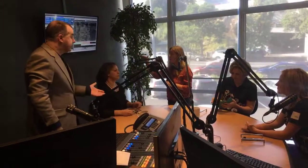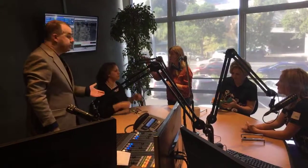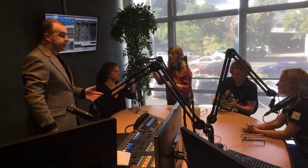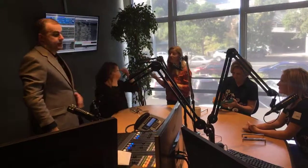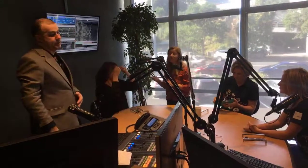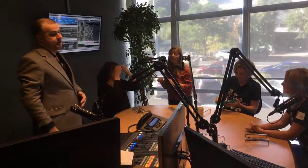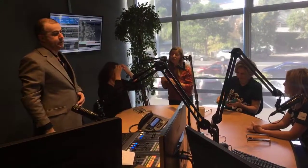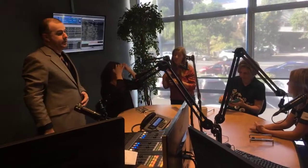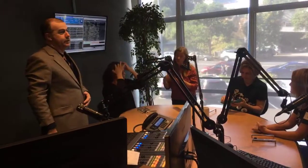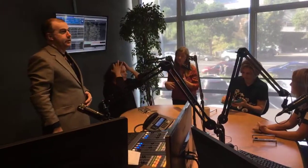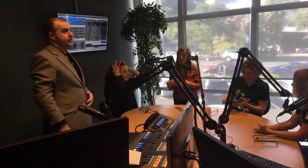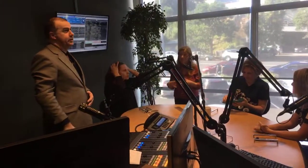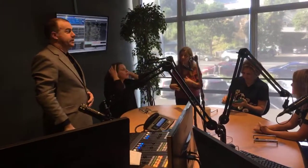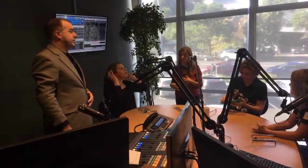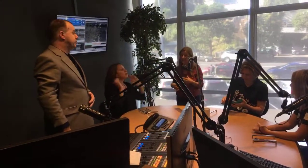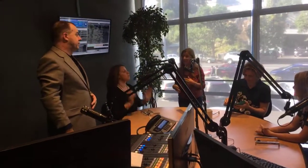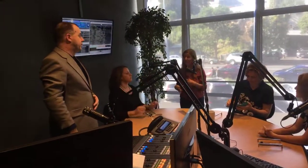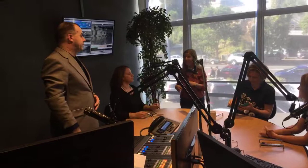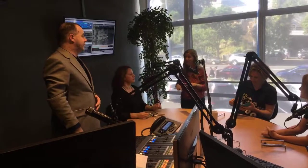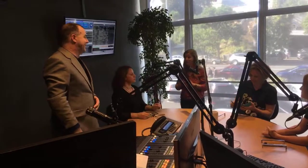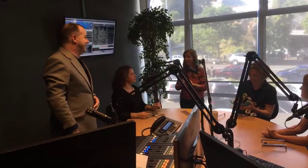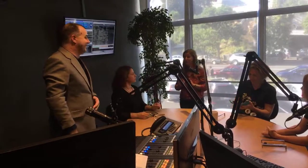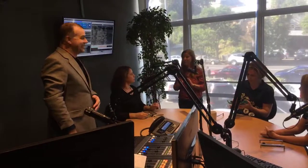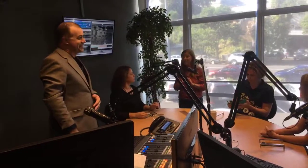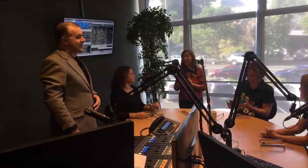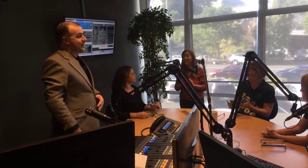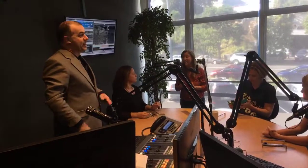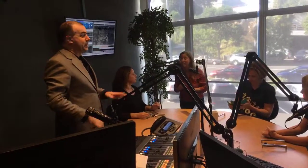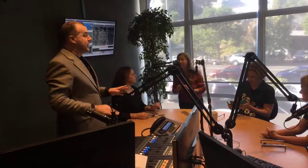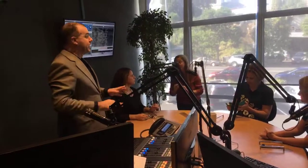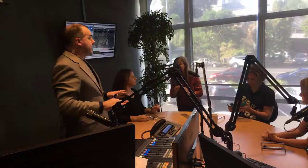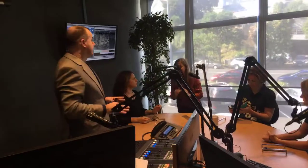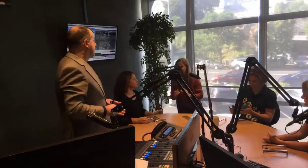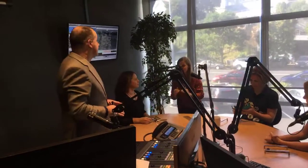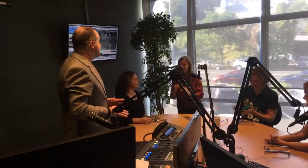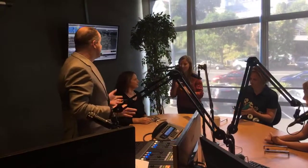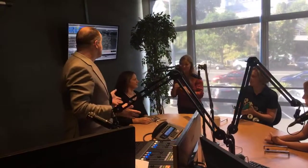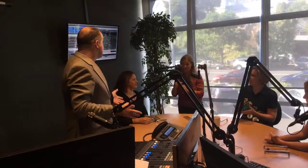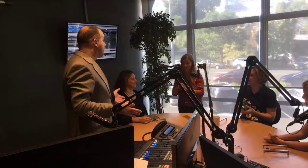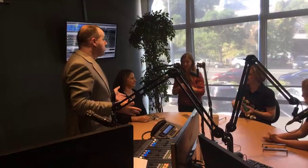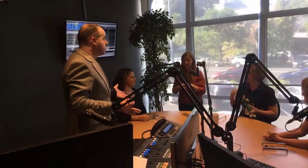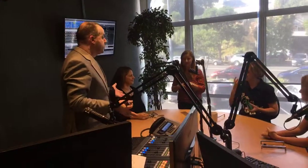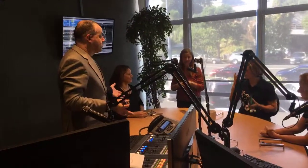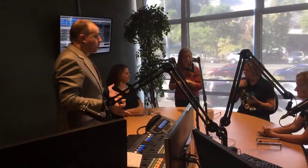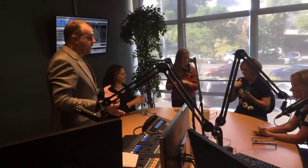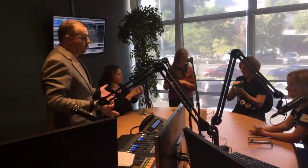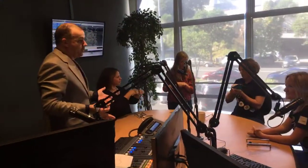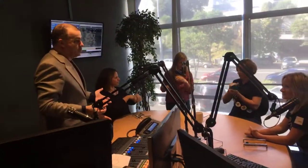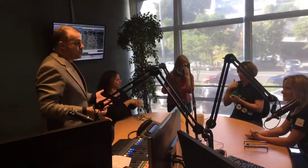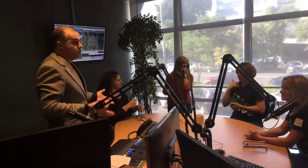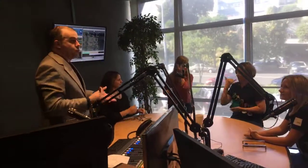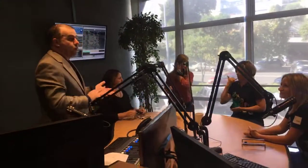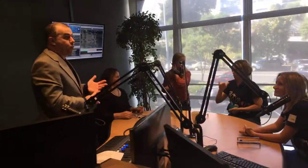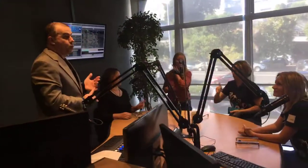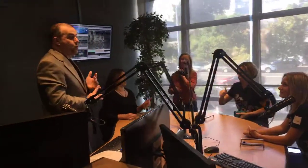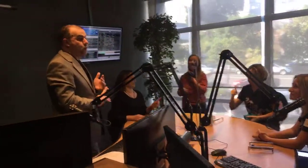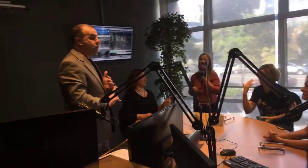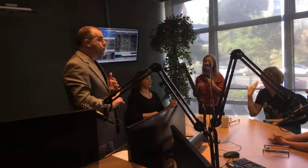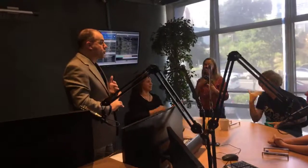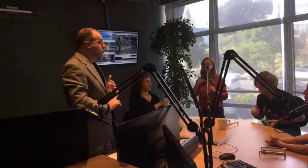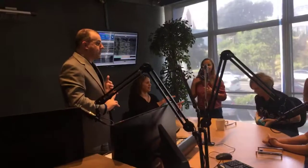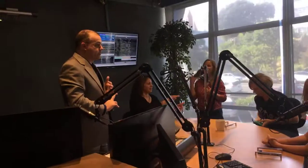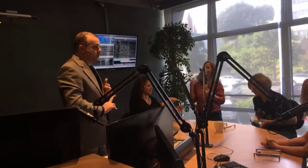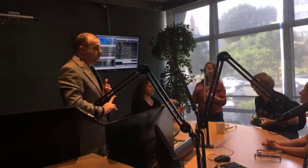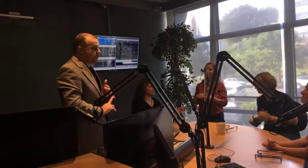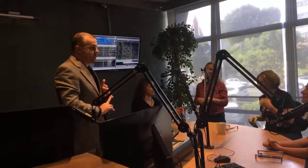at Robert, yeah, good. 45. So we probably just need to, keep it. Sorry, we weren't aware. We